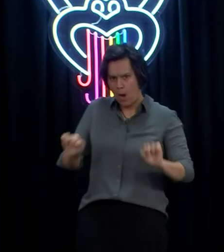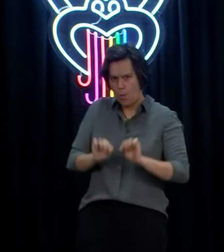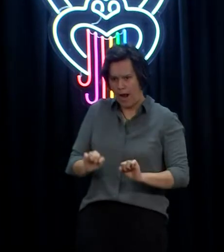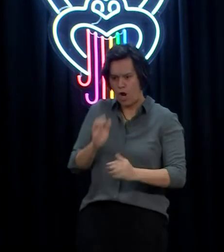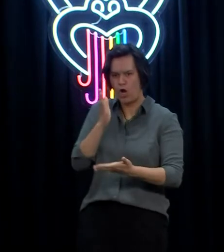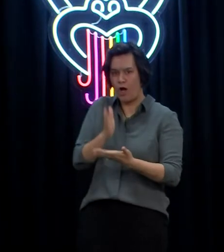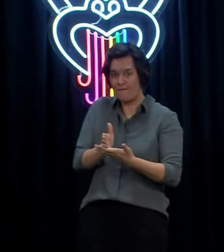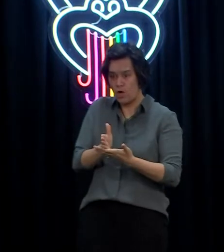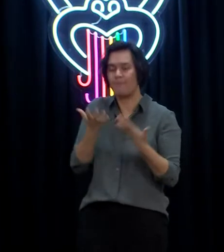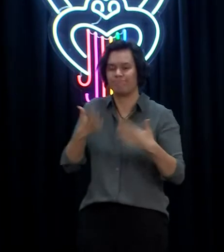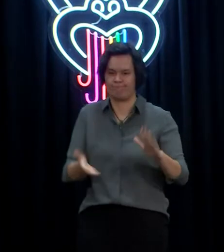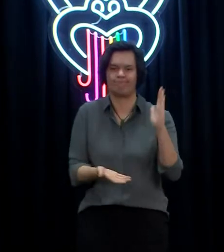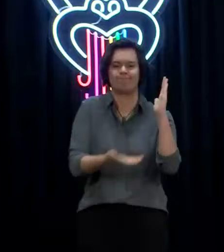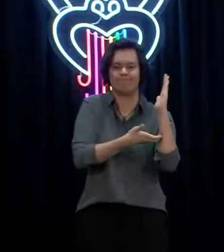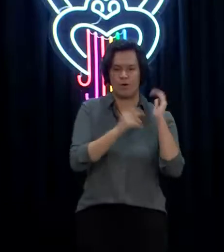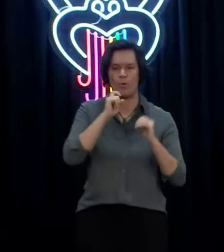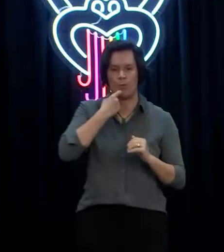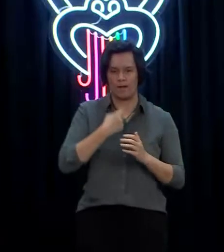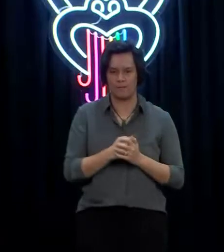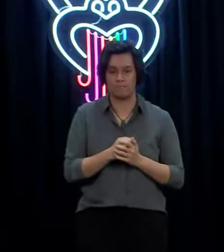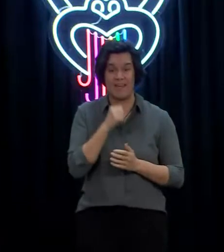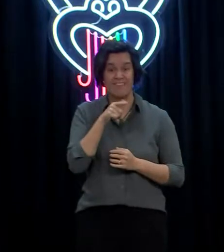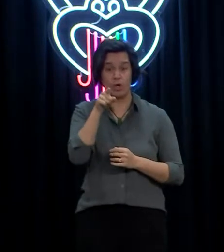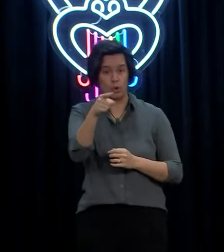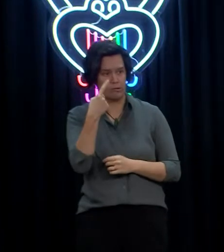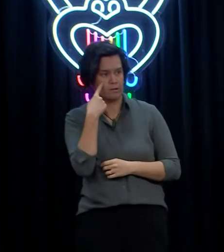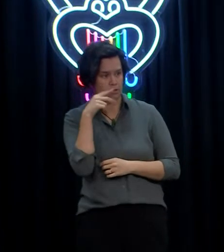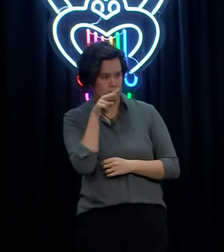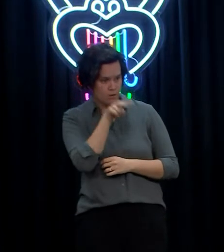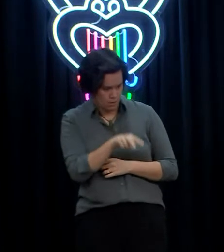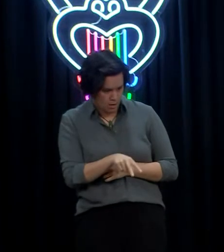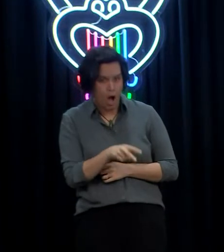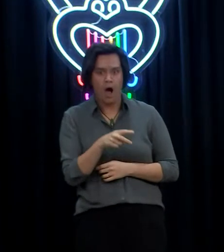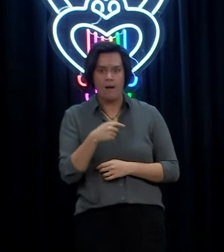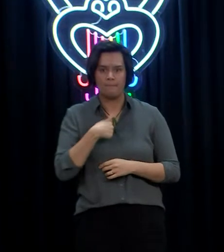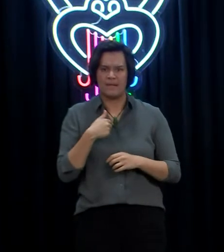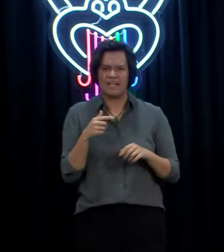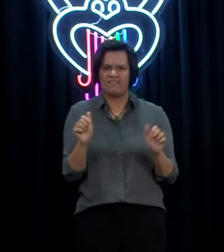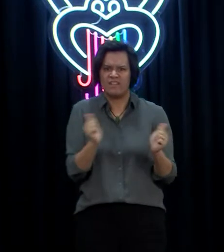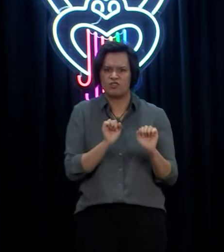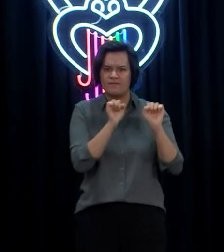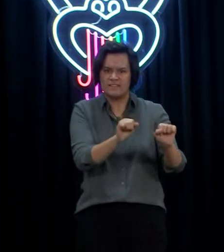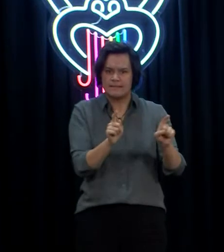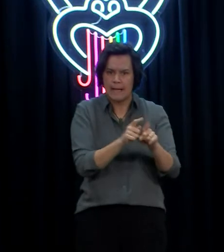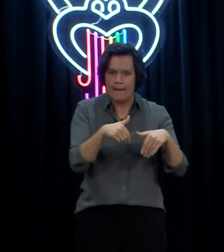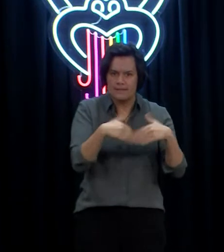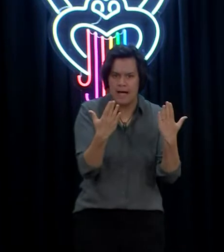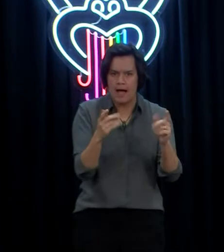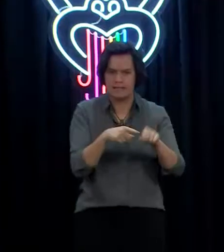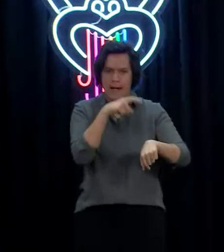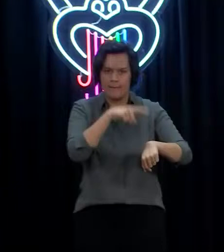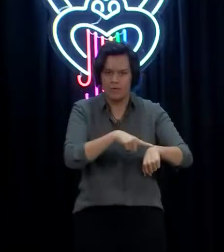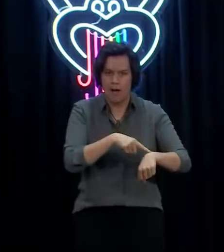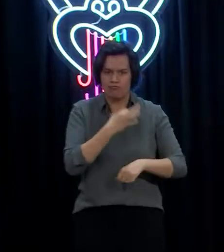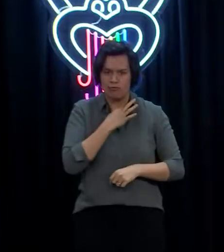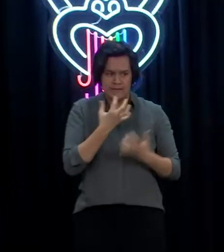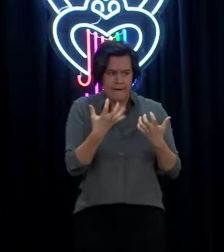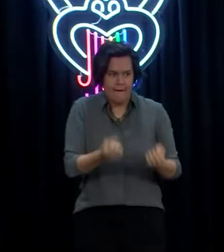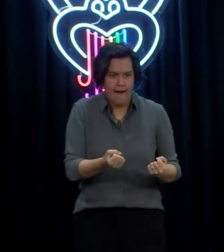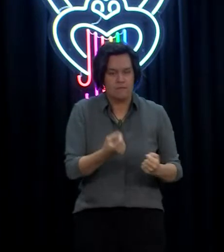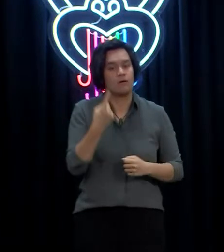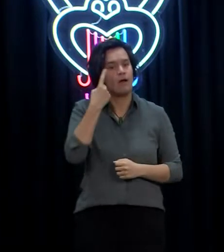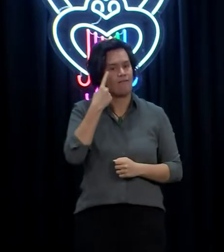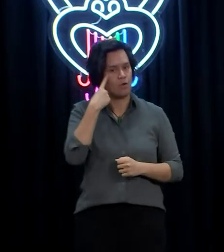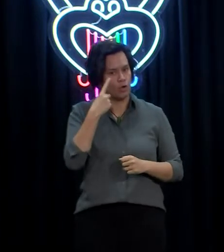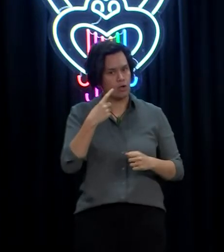have been at one of those locations of interest at the relevant time, please follow the advice on the Ministry's website, as it does